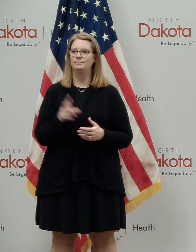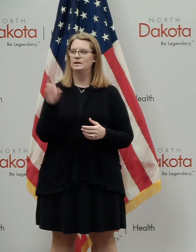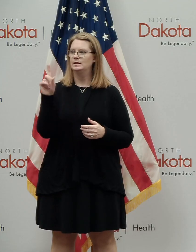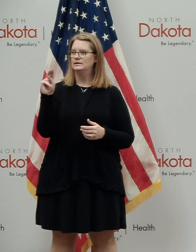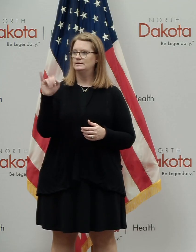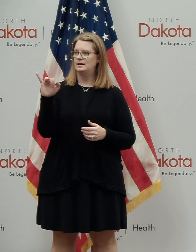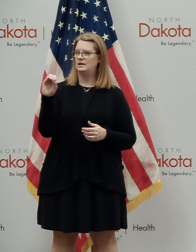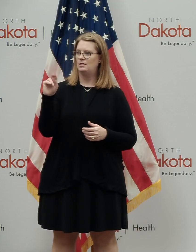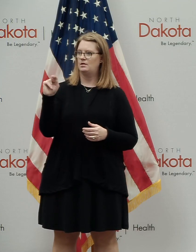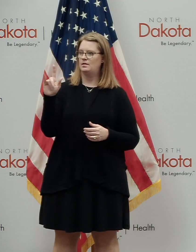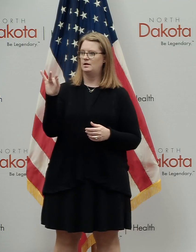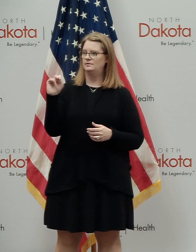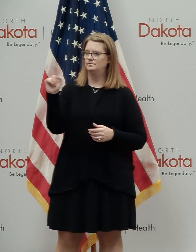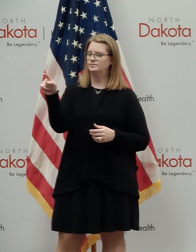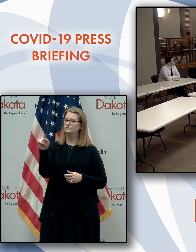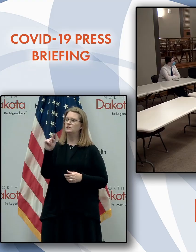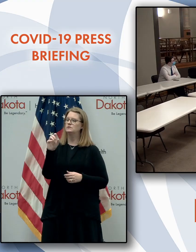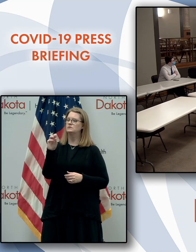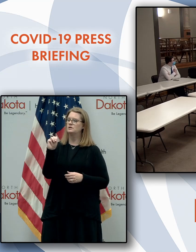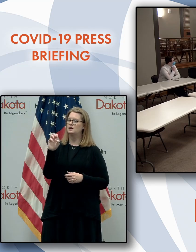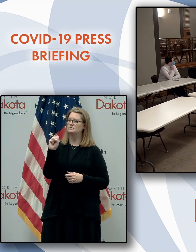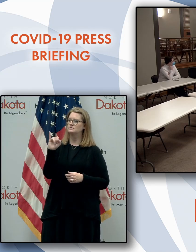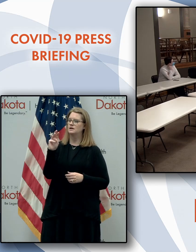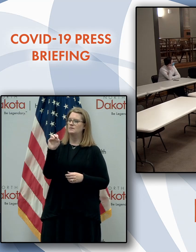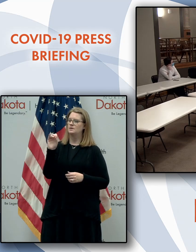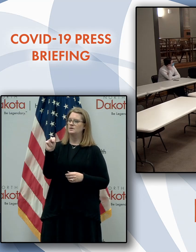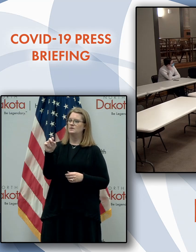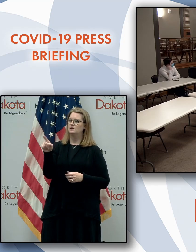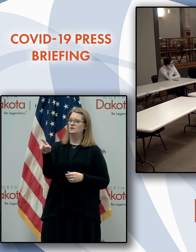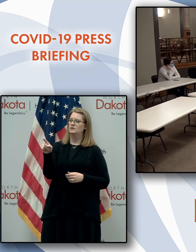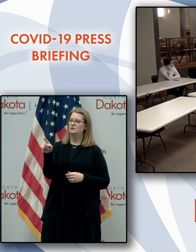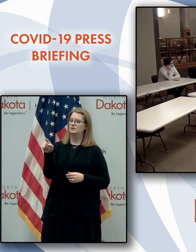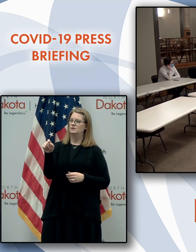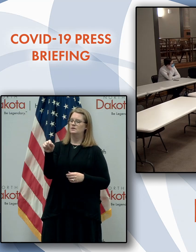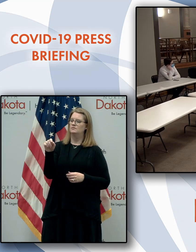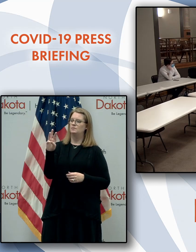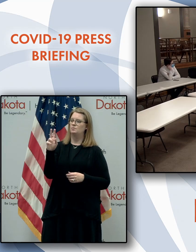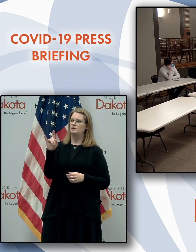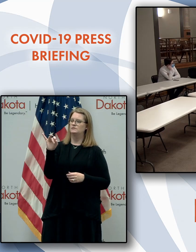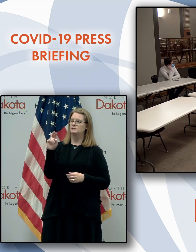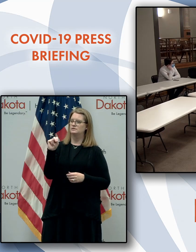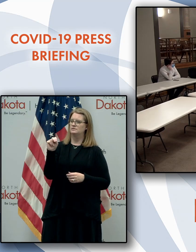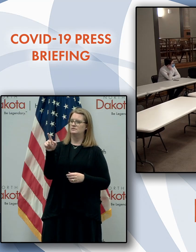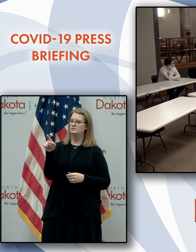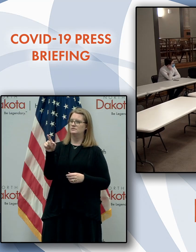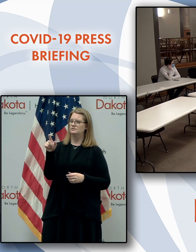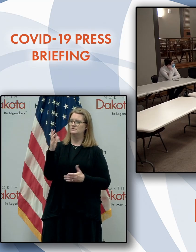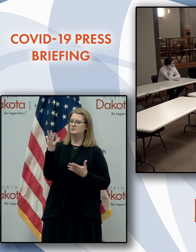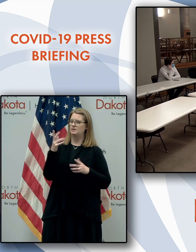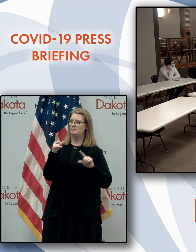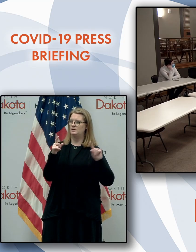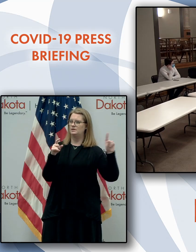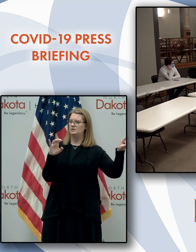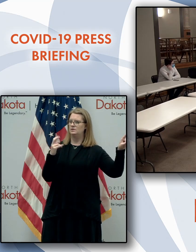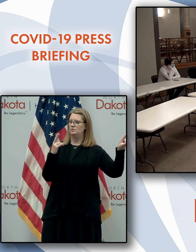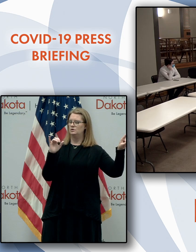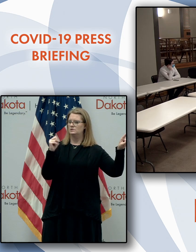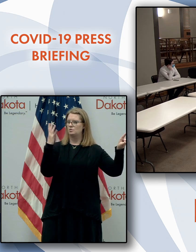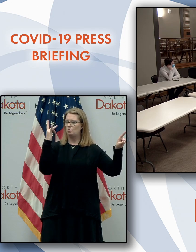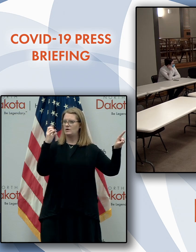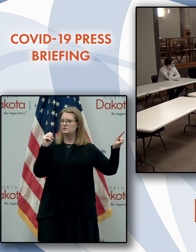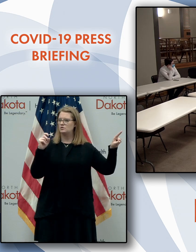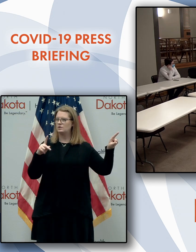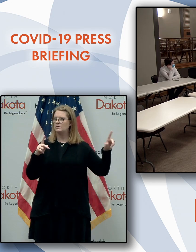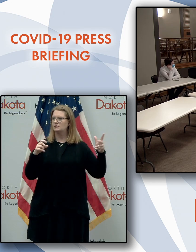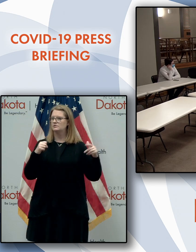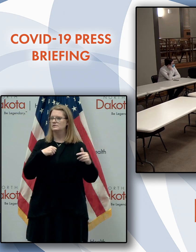Danny online. Tom Simon, Wilson County Topics. And this might Go to Chris. Why is it okay for staff